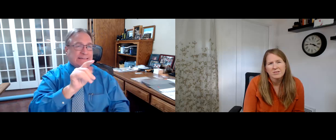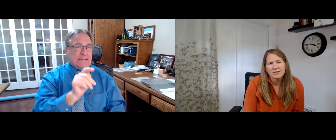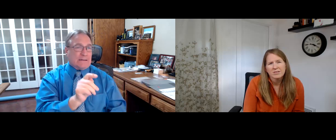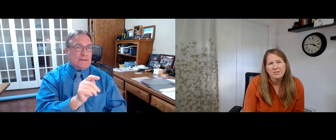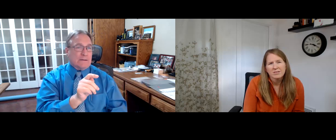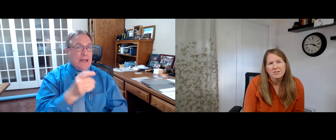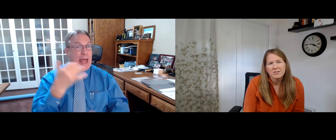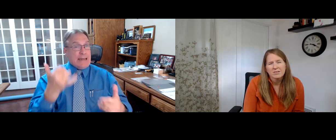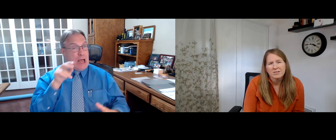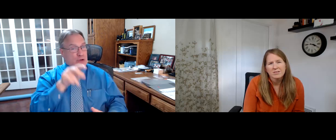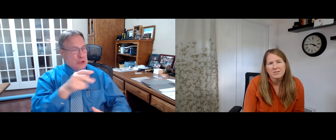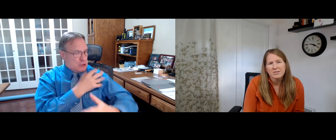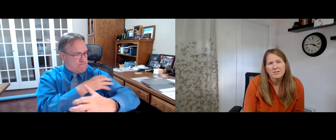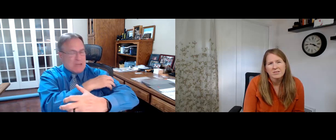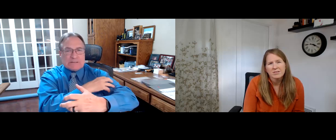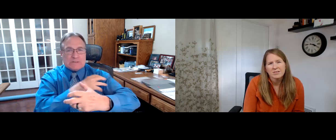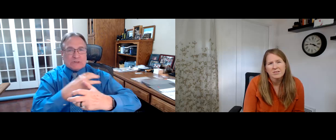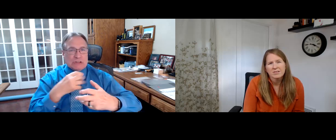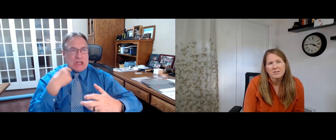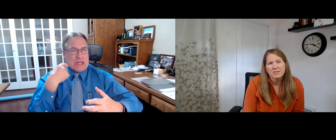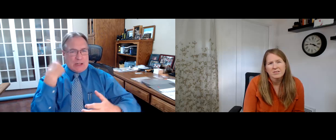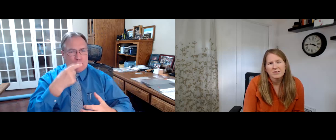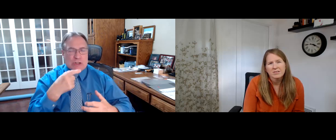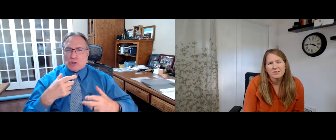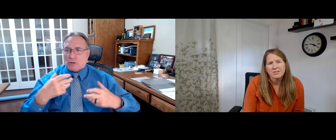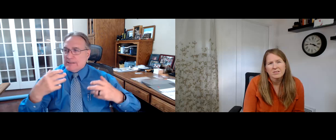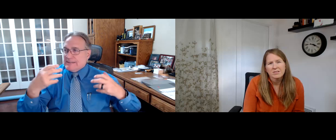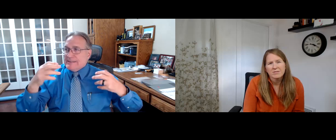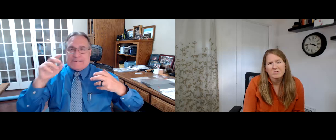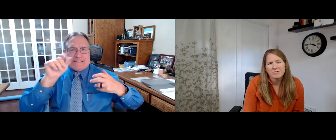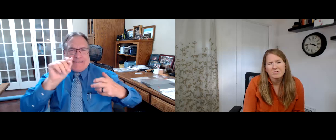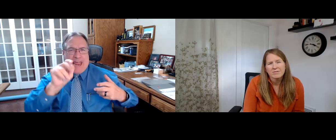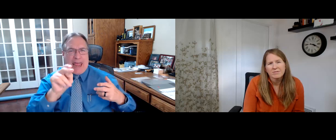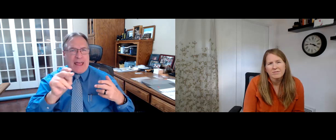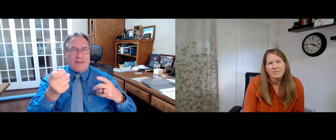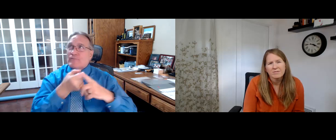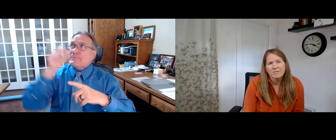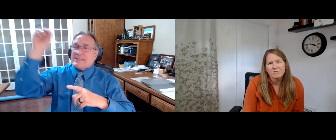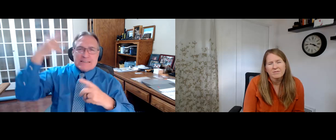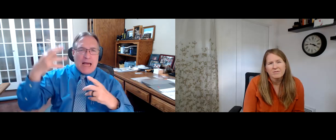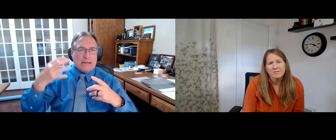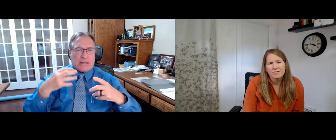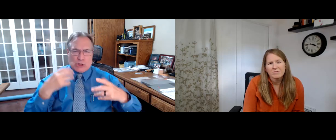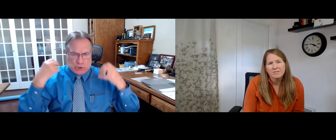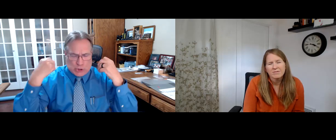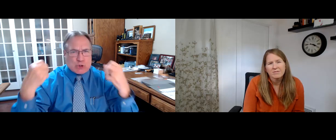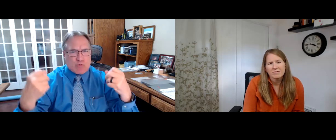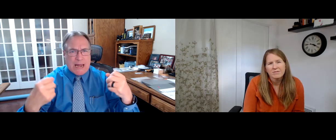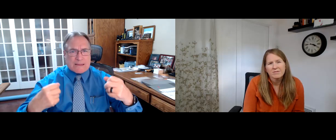it. And now look at your muscles and look at your tan from the sun and look at your strength and